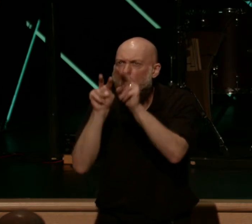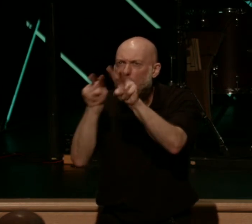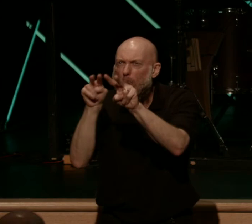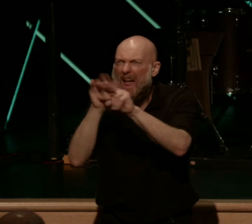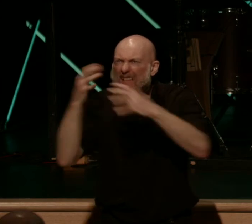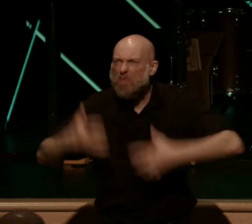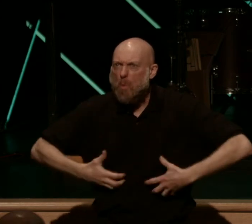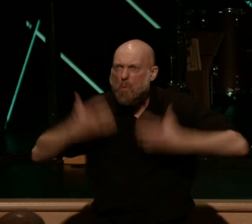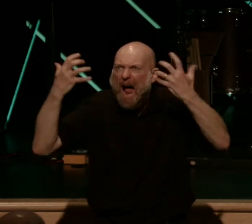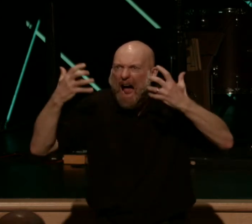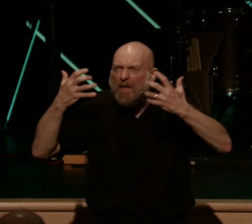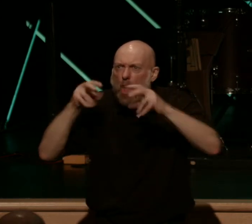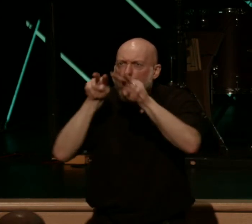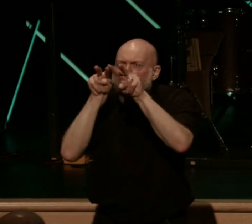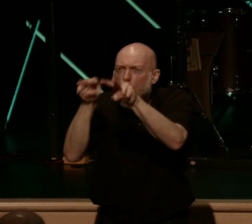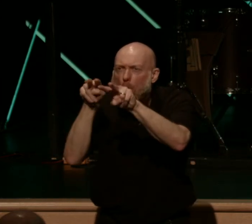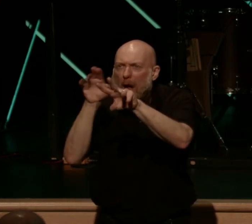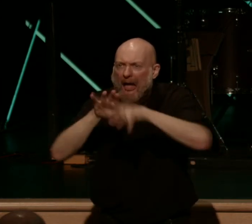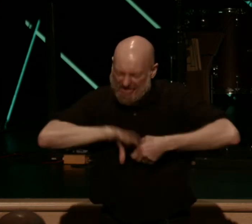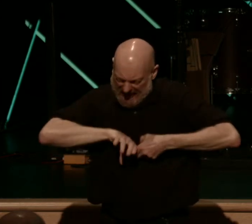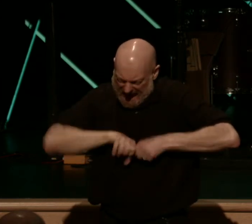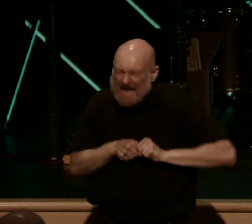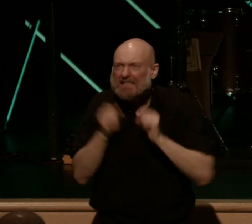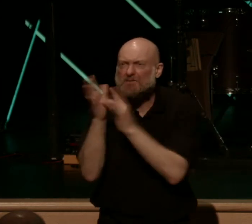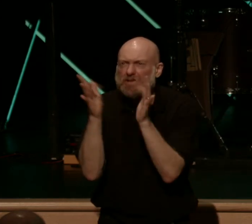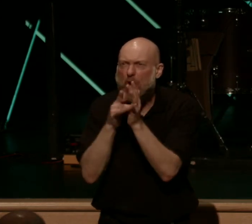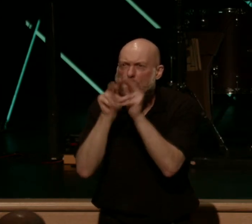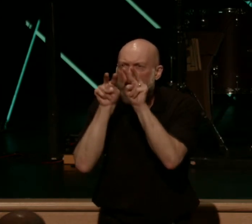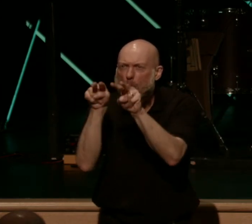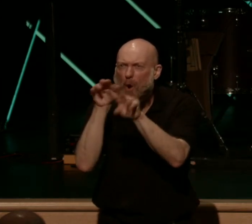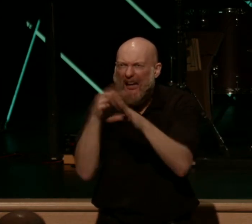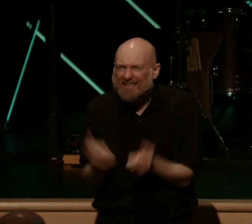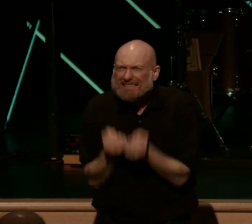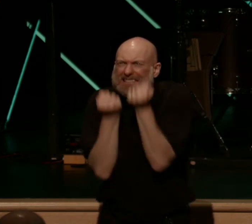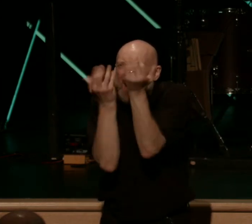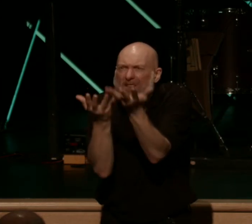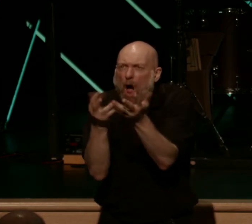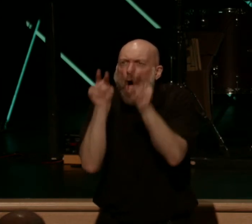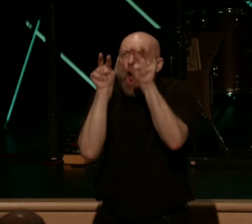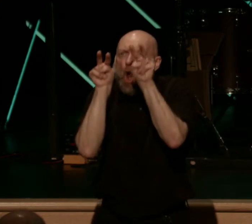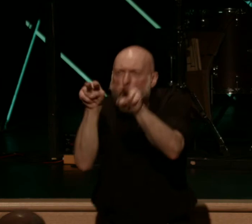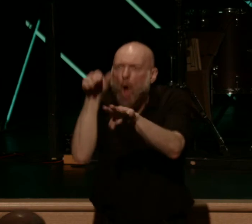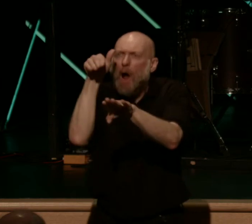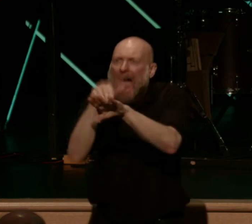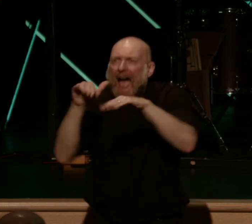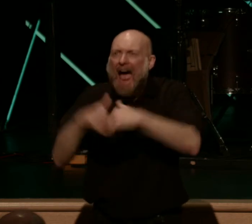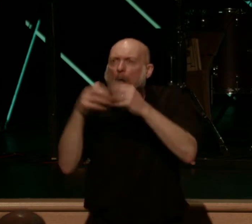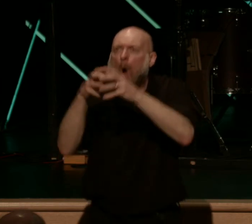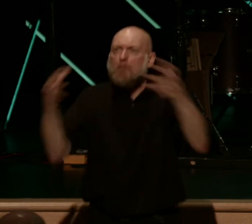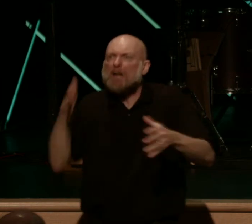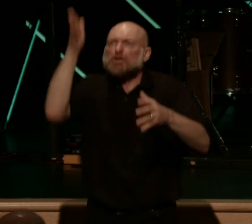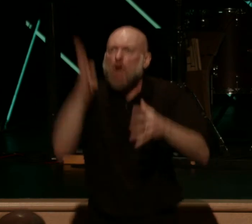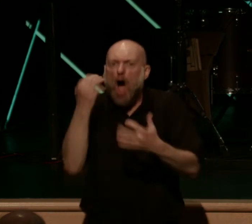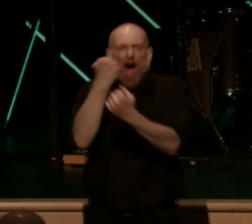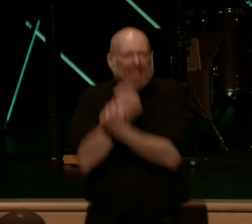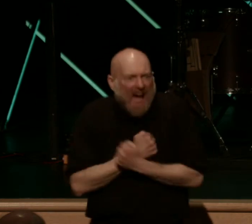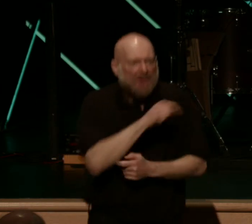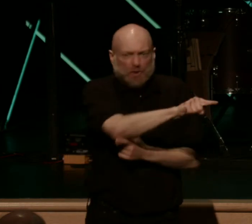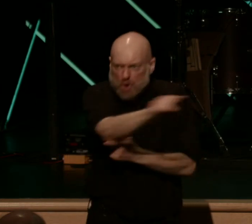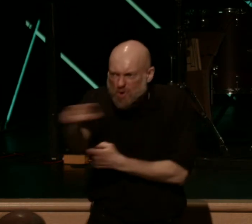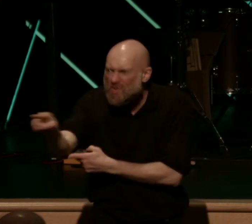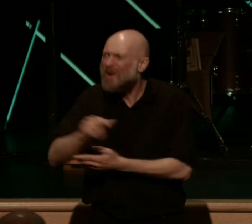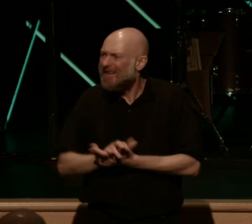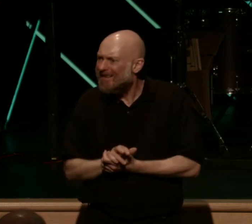wrath. Look at the agony. Look at the sacrifice. Look at how much God loves